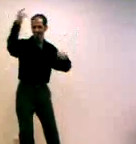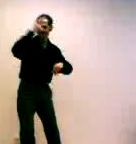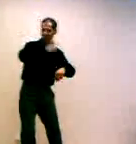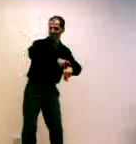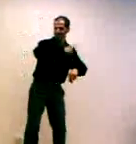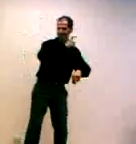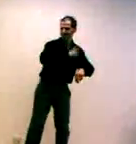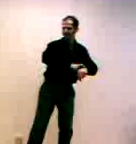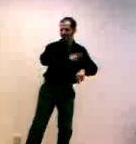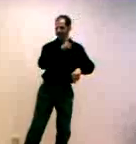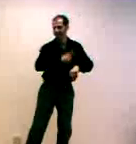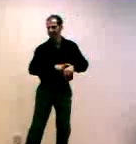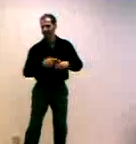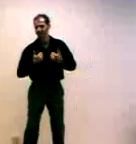The Lord God, now is the time